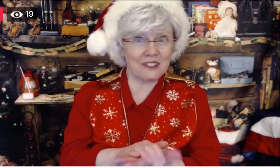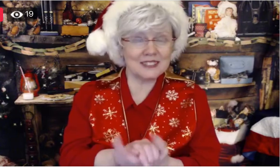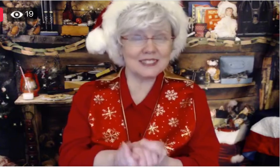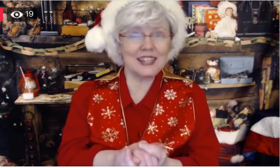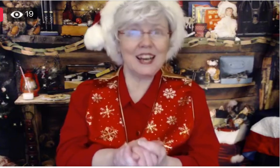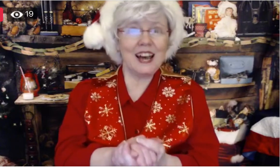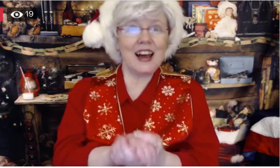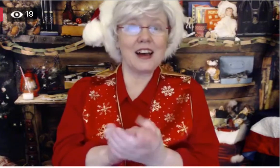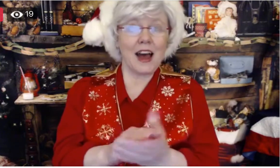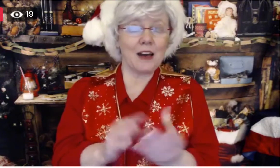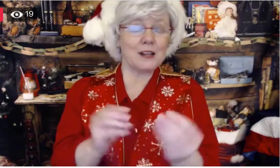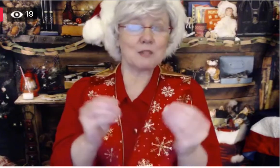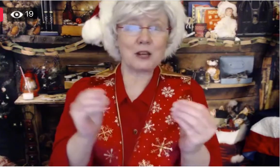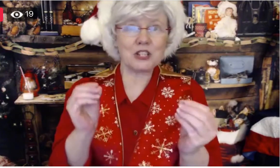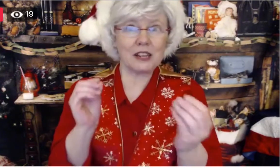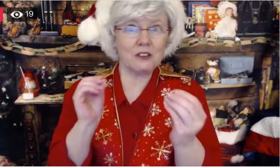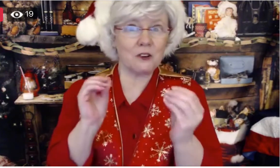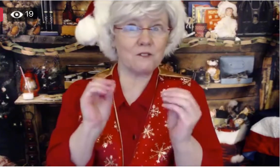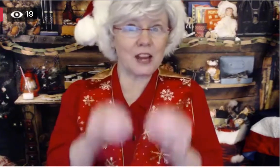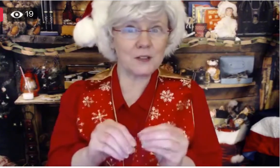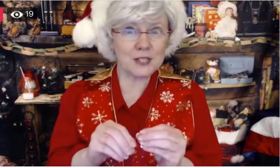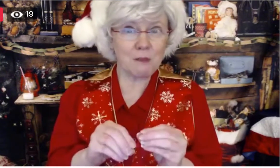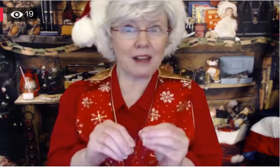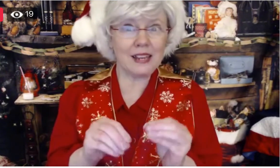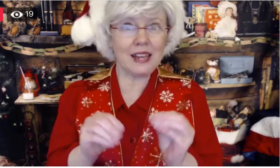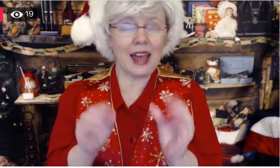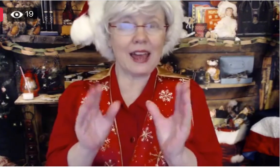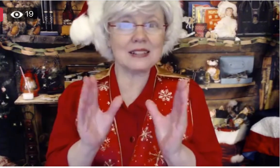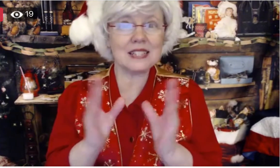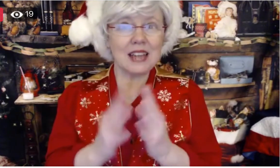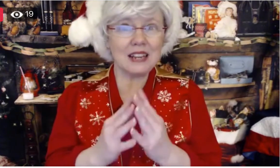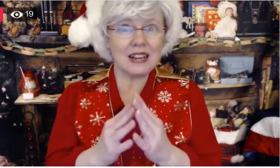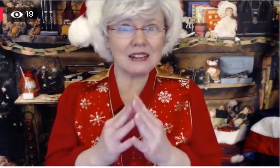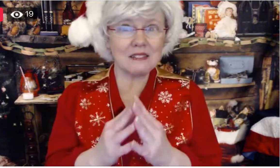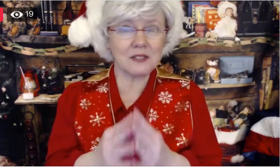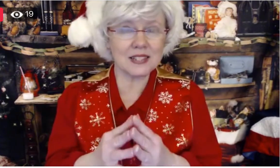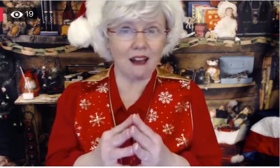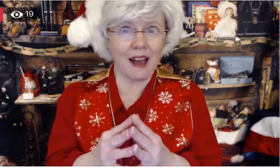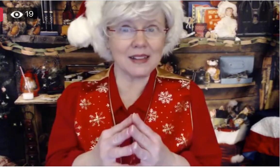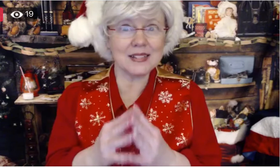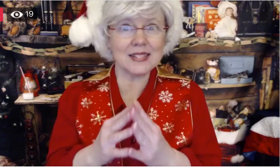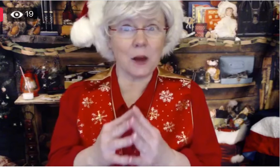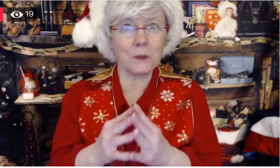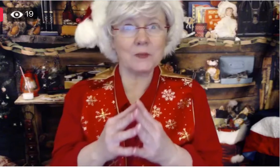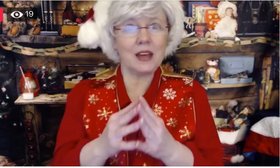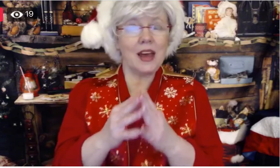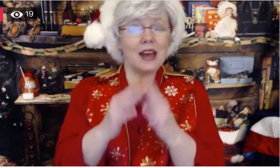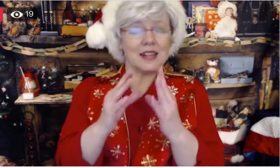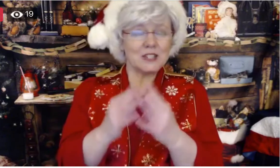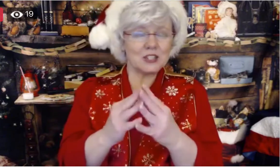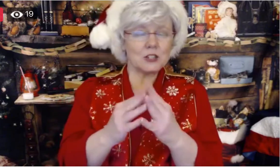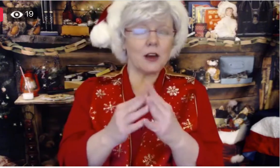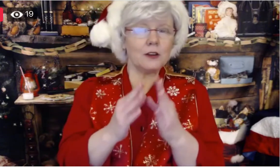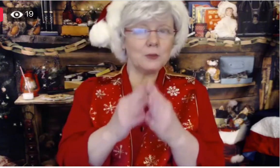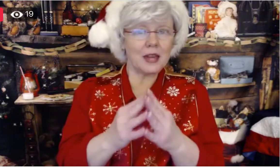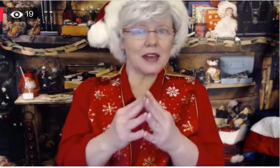important, especially your finger spelling and studying the signs. So let's do again,